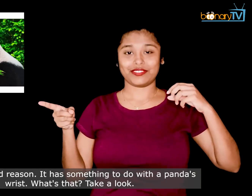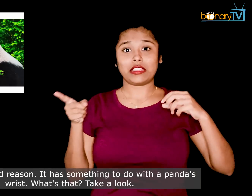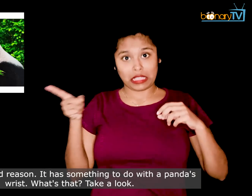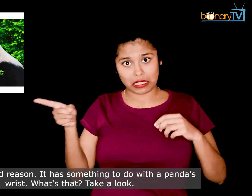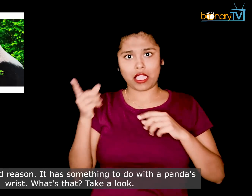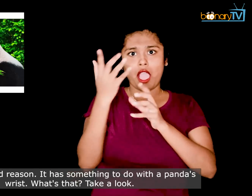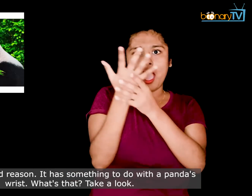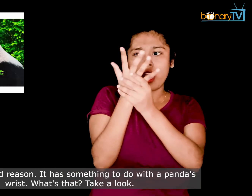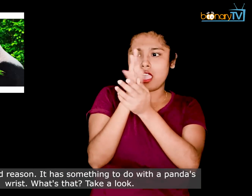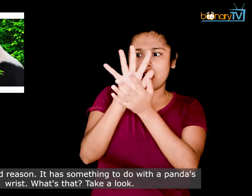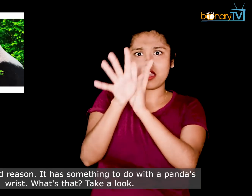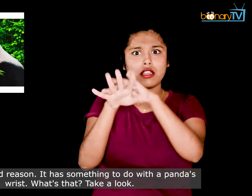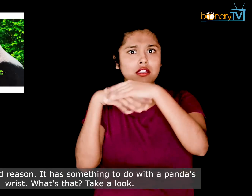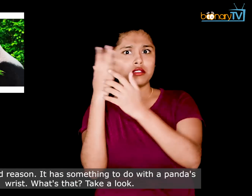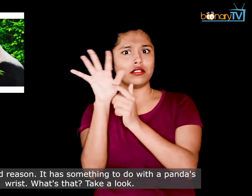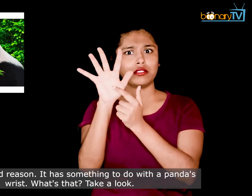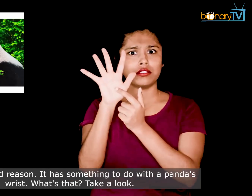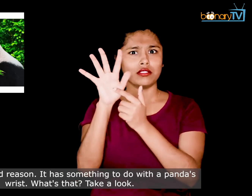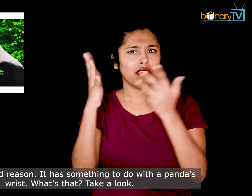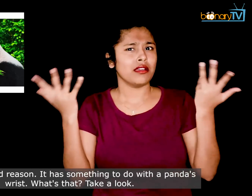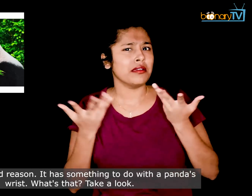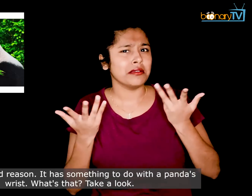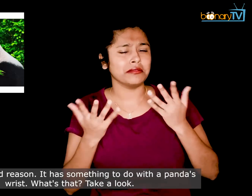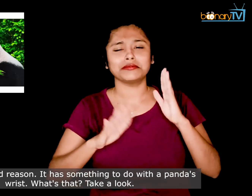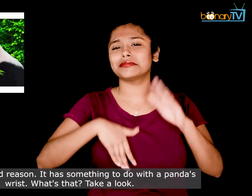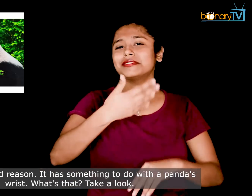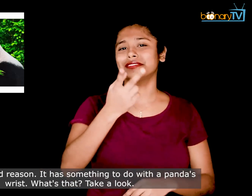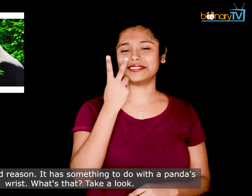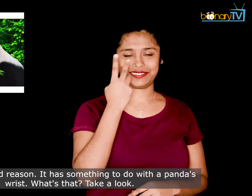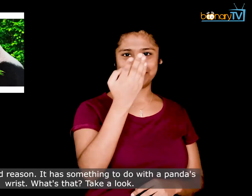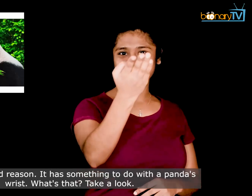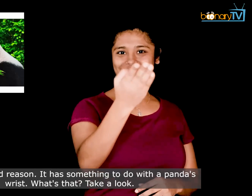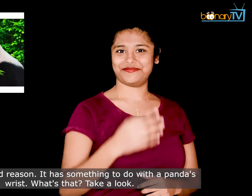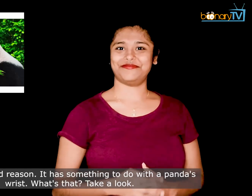panda's wrist. What's that? Take a look.